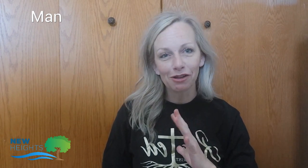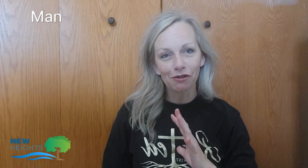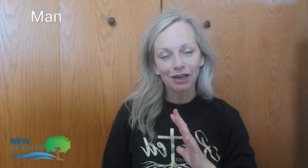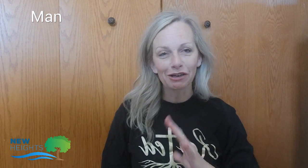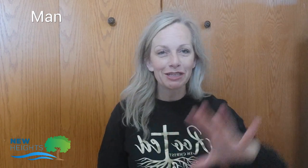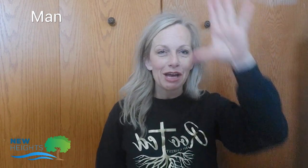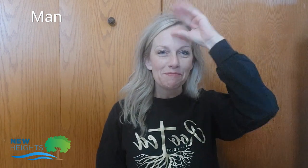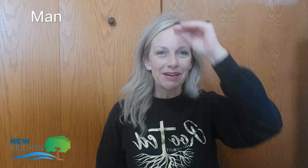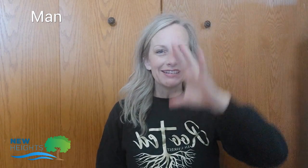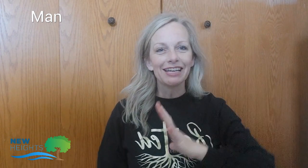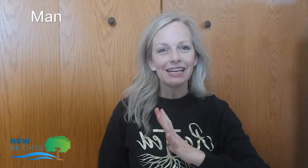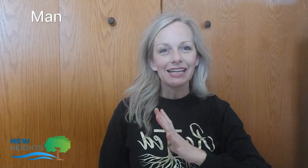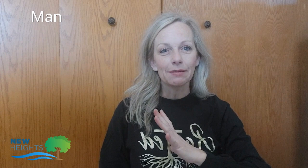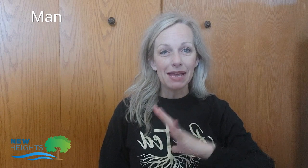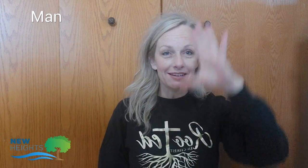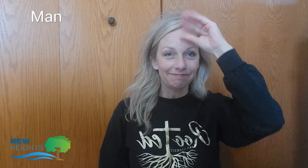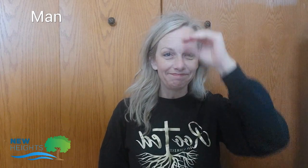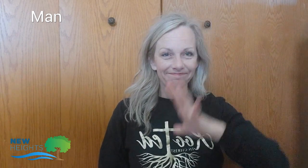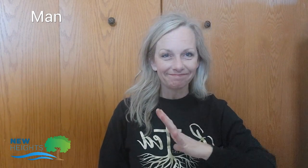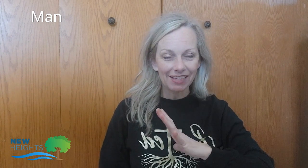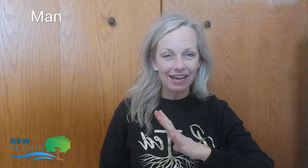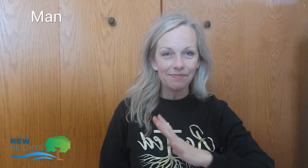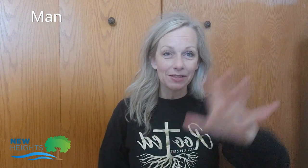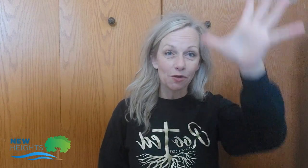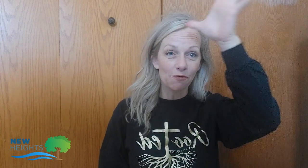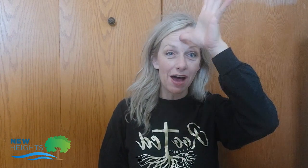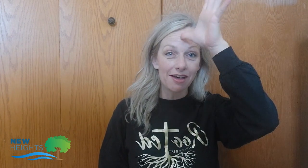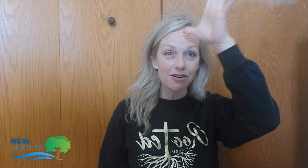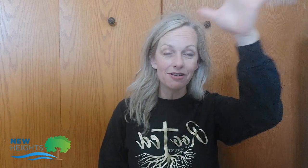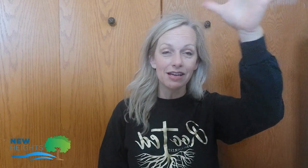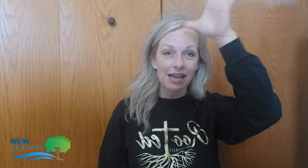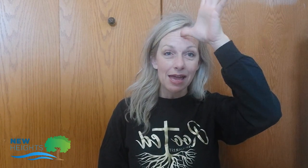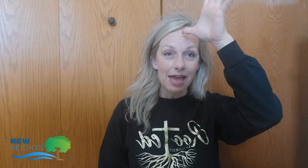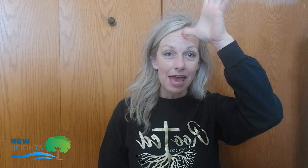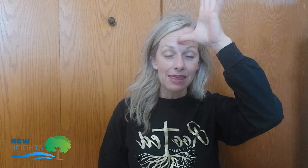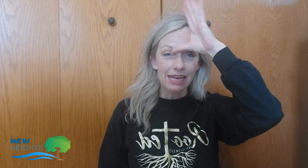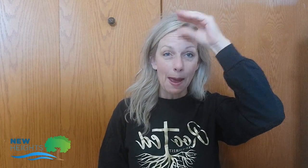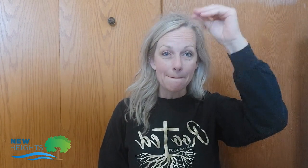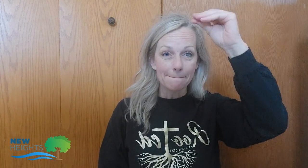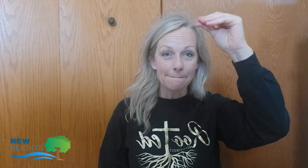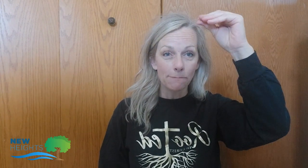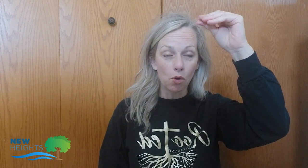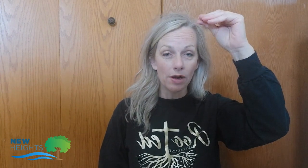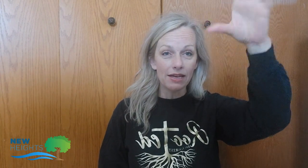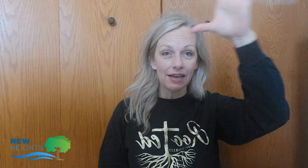your fingers, but it's a man. Okay, so father, and then boy, and